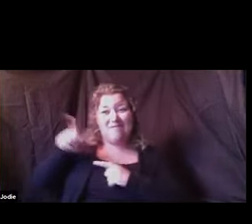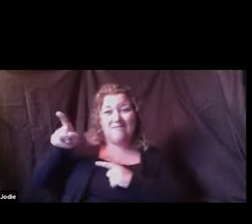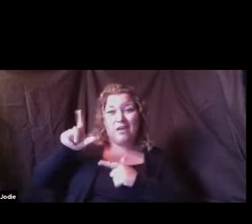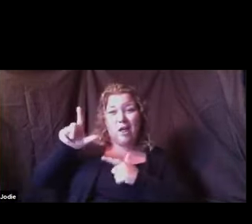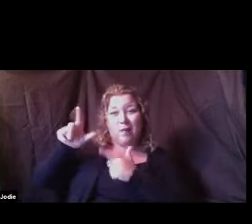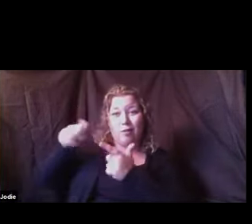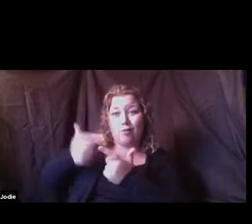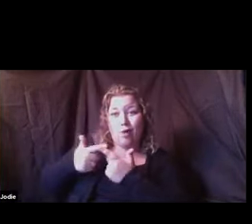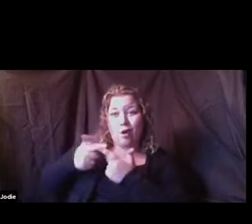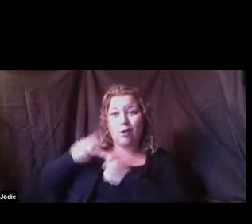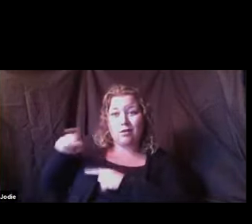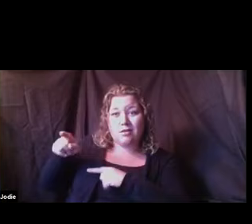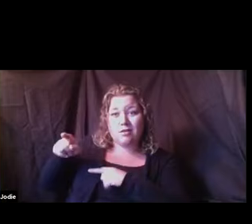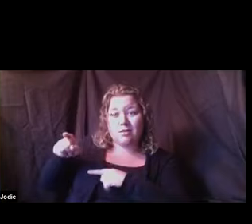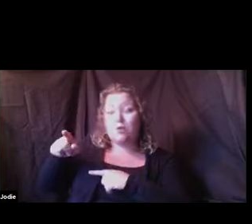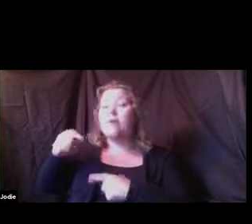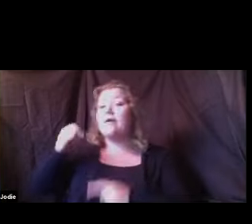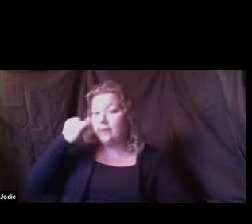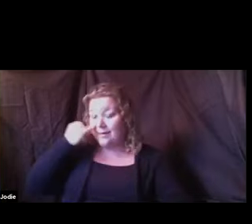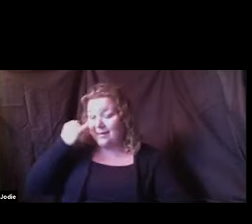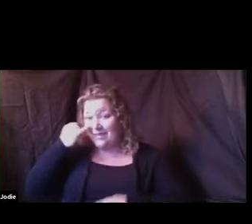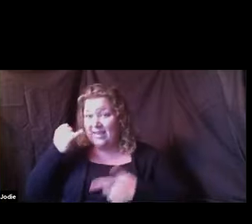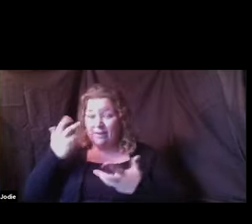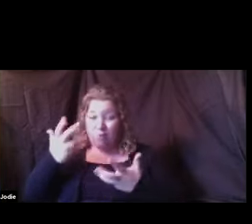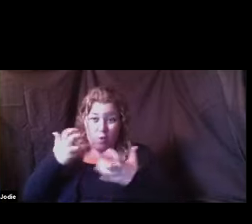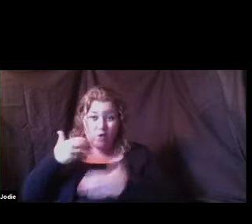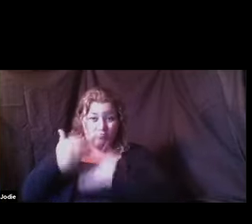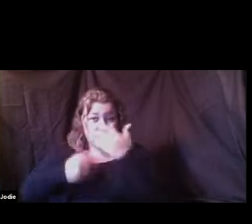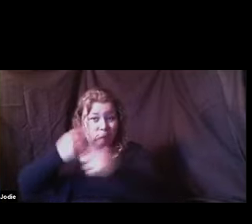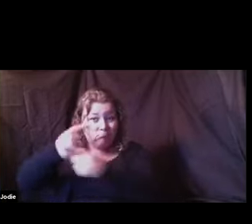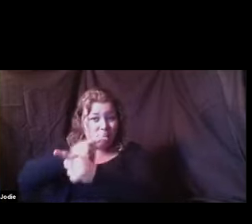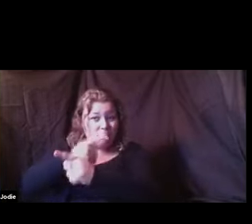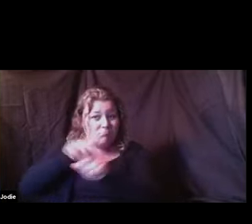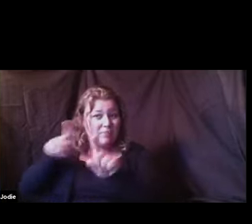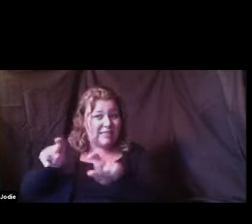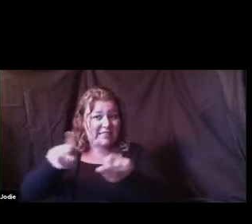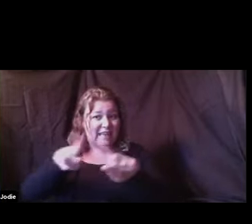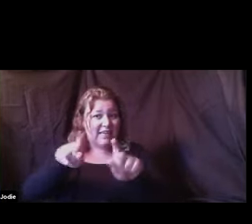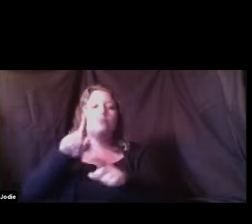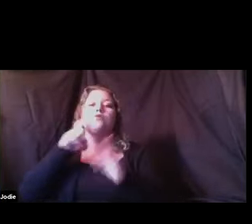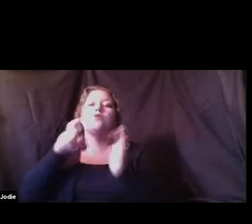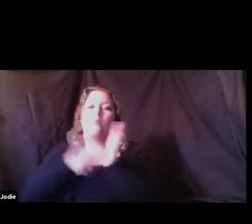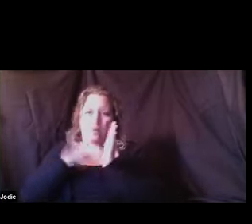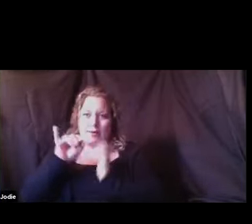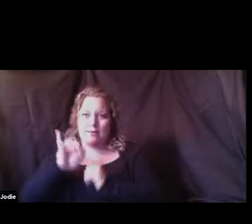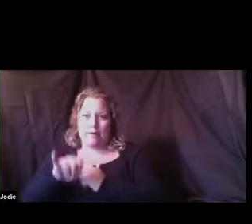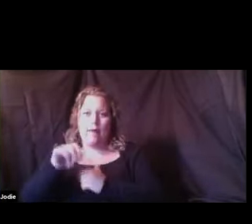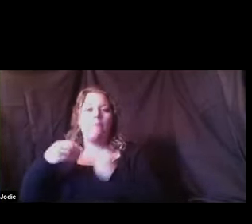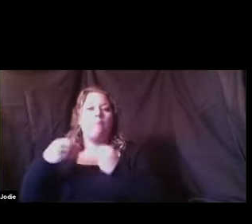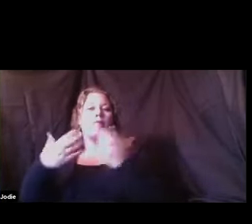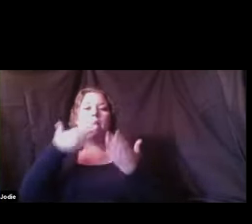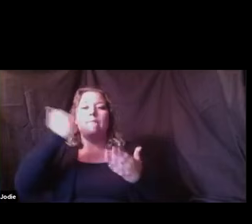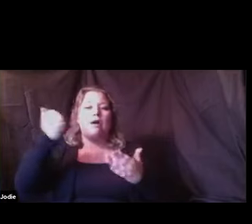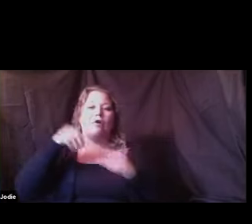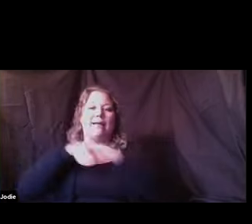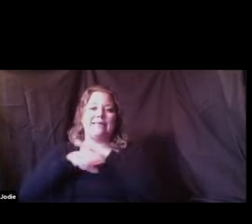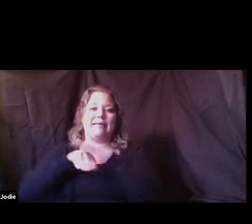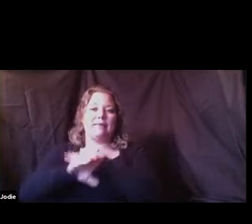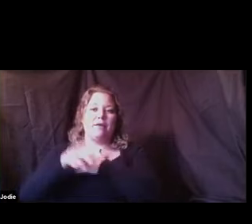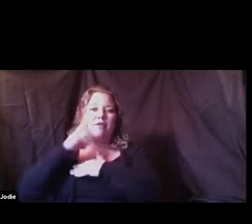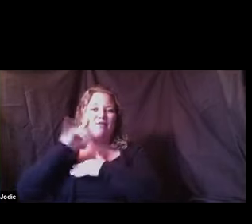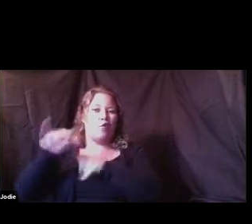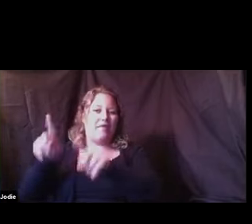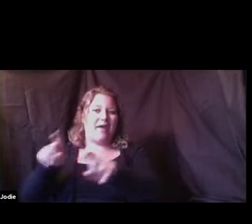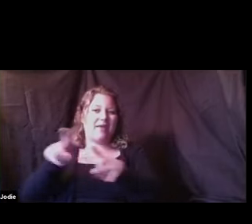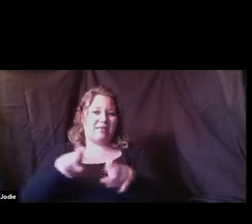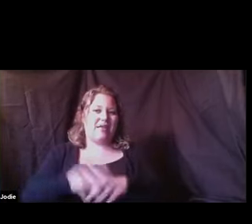doing things the right way, we need to recognize that, and we need to try to increase accessibility for important events